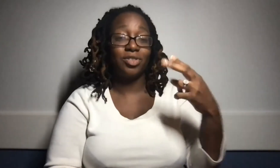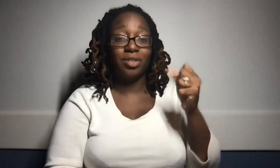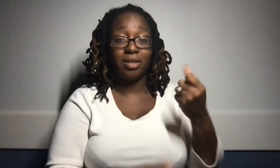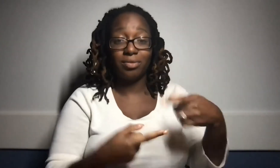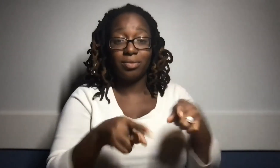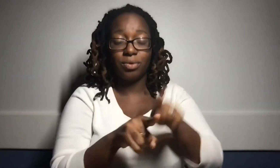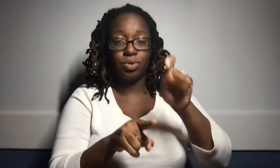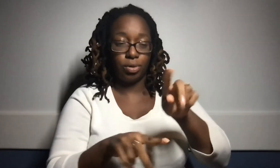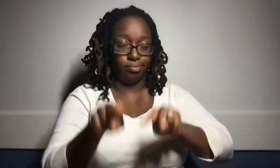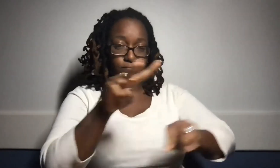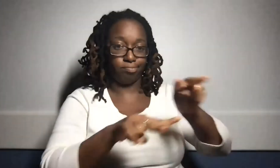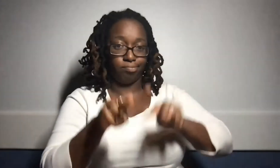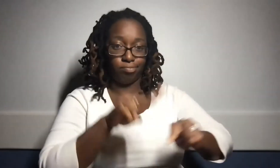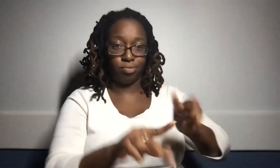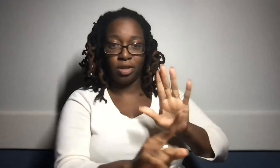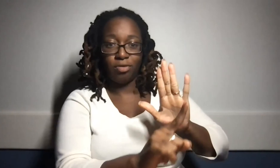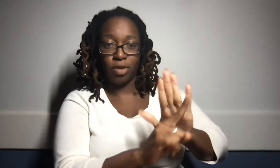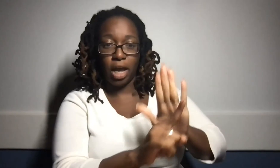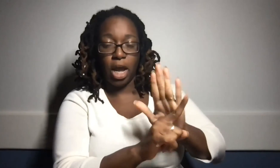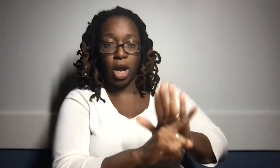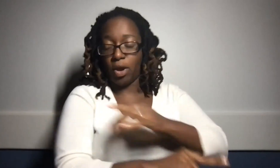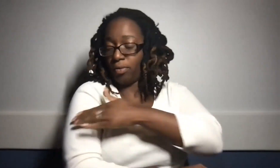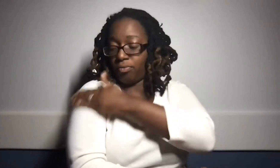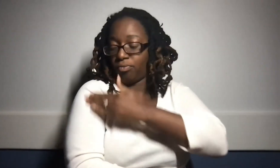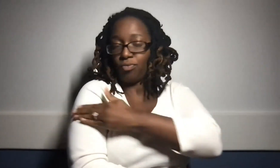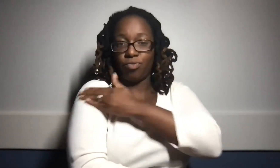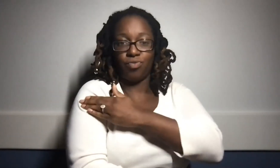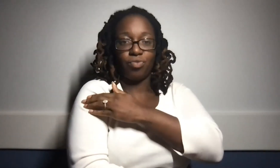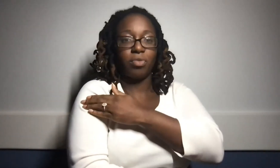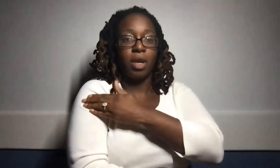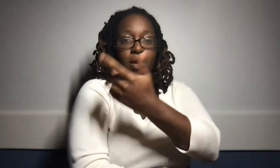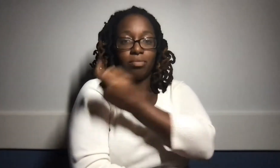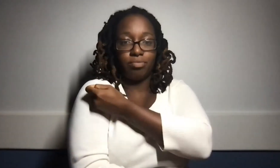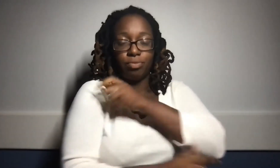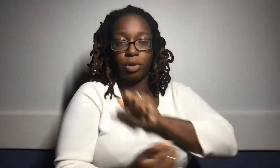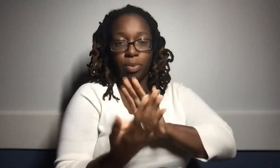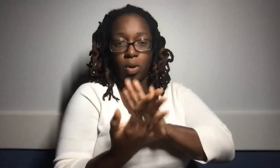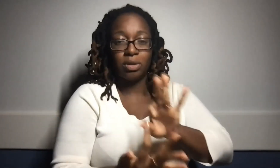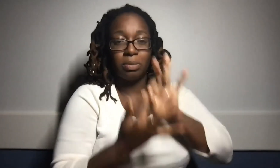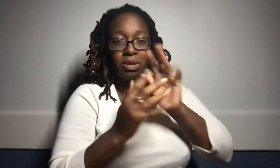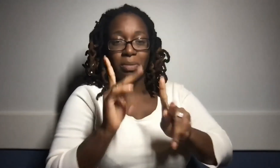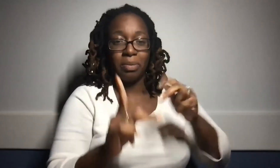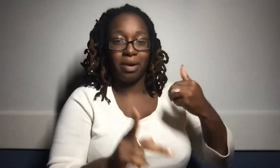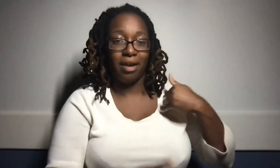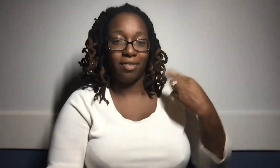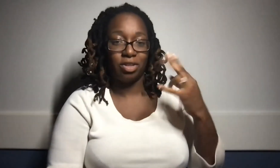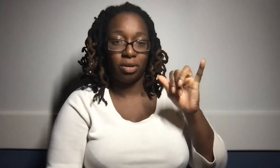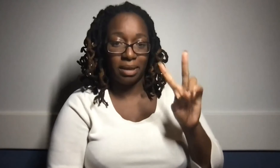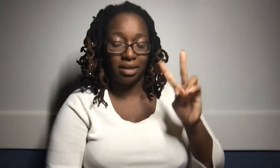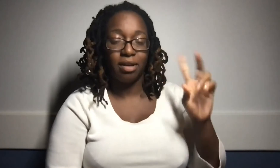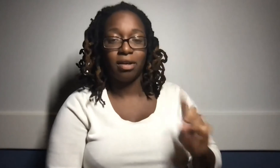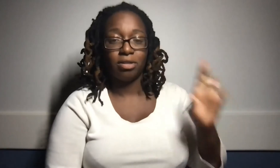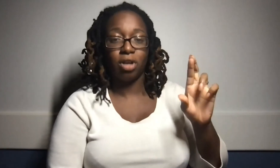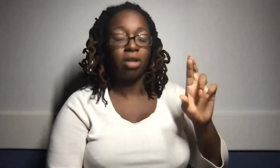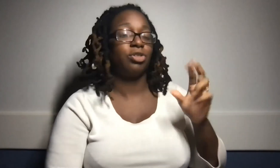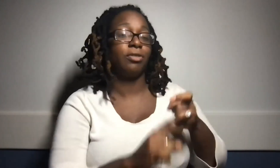monitor the intradermal vaccination approach, especially with people living with HIV. Dr. Michael Osterholm from the University of Minnesota